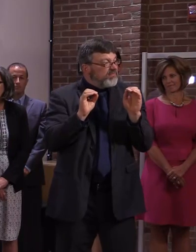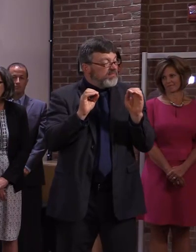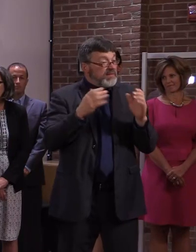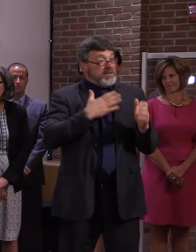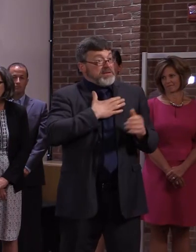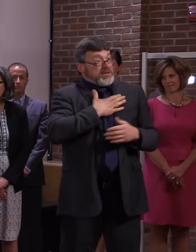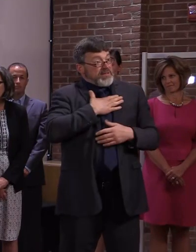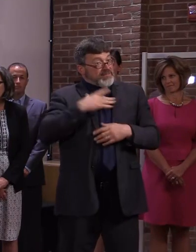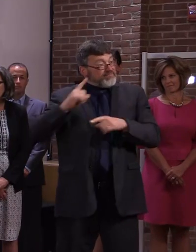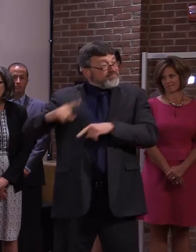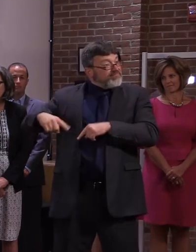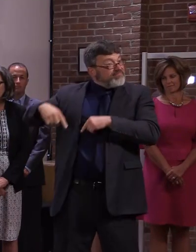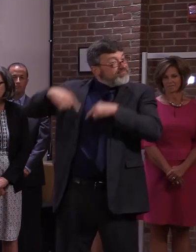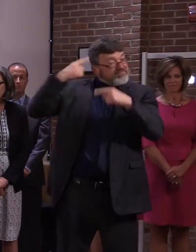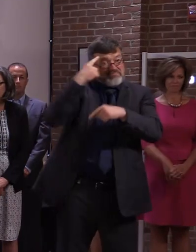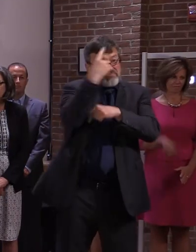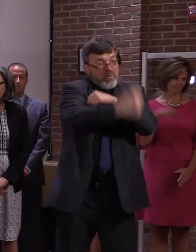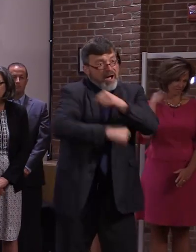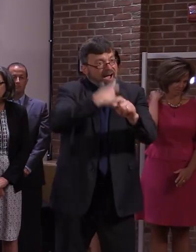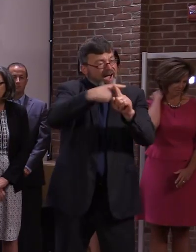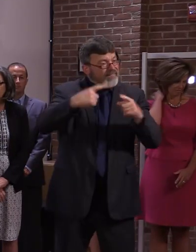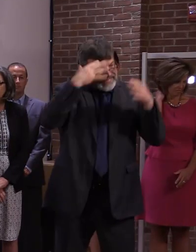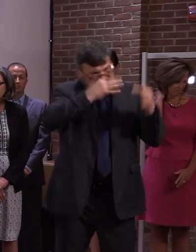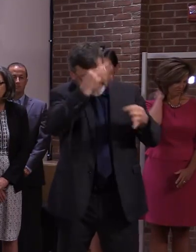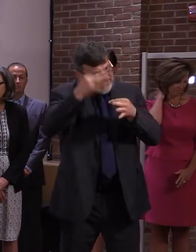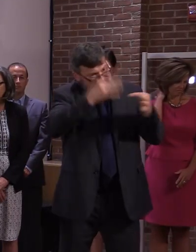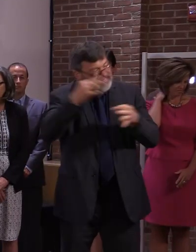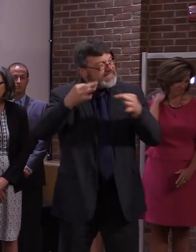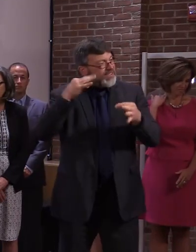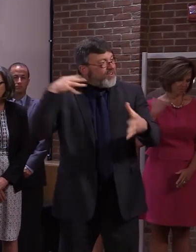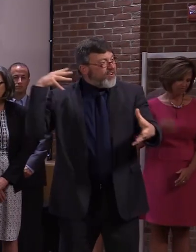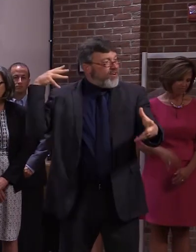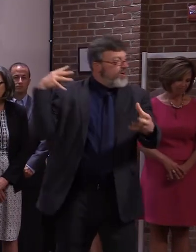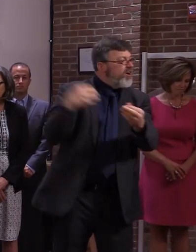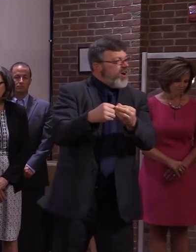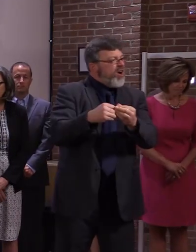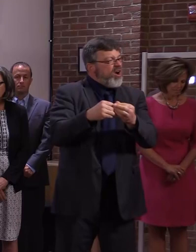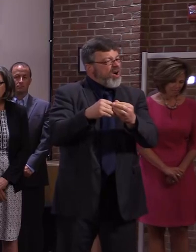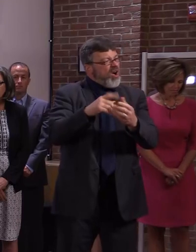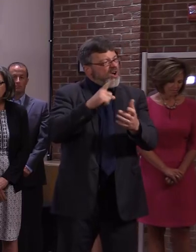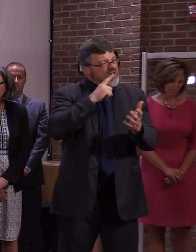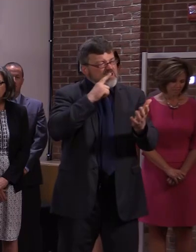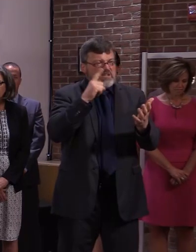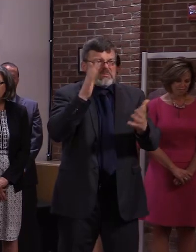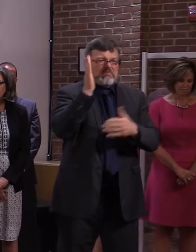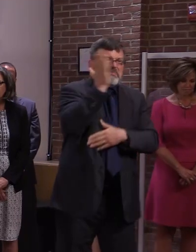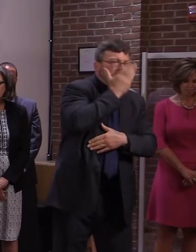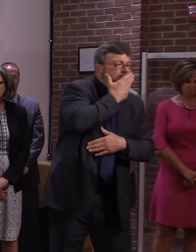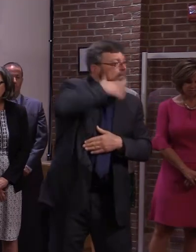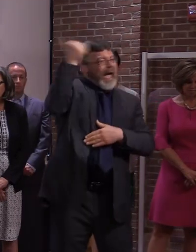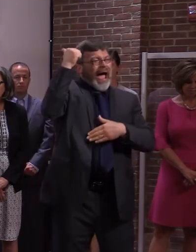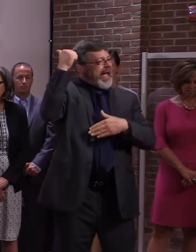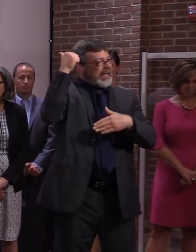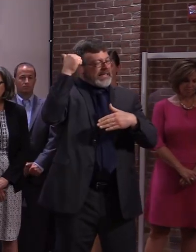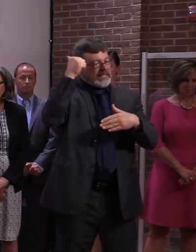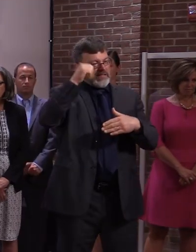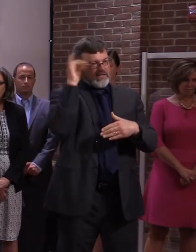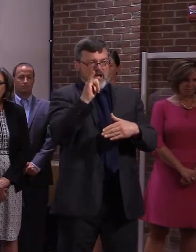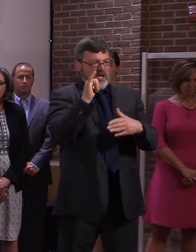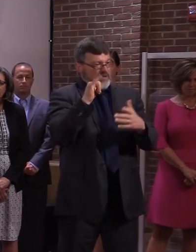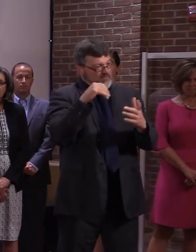pandemic, it was made with support of our top public health experts, Dr. Levine and Dr.